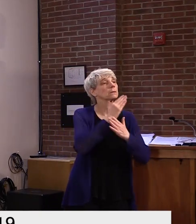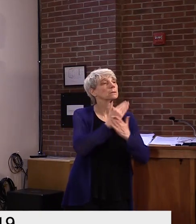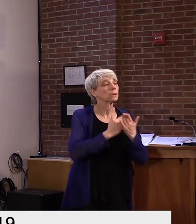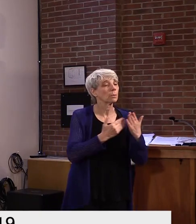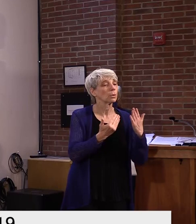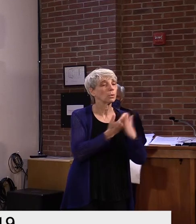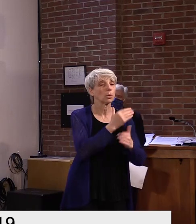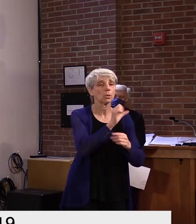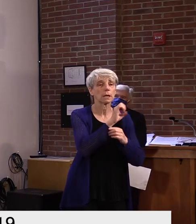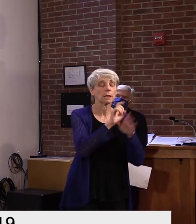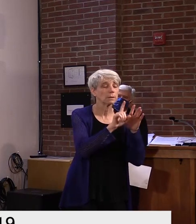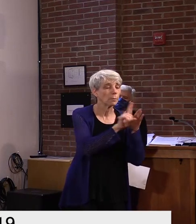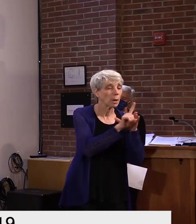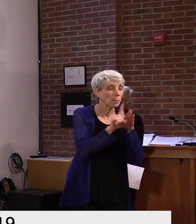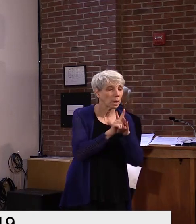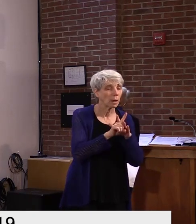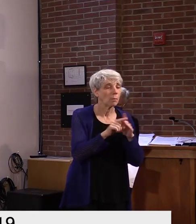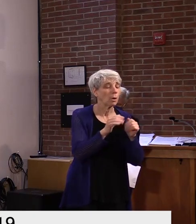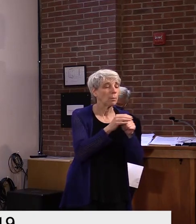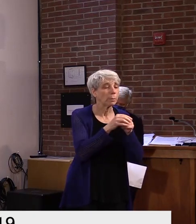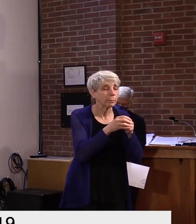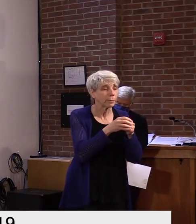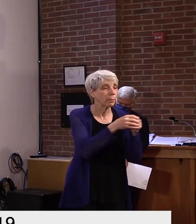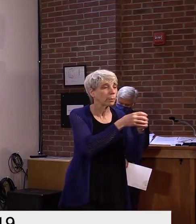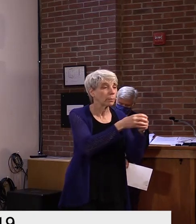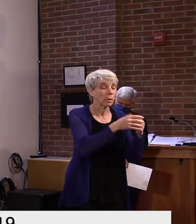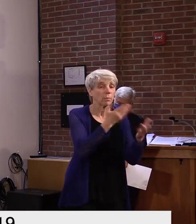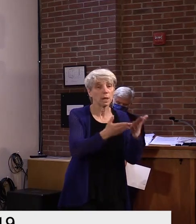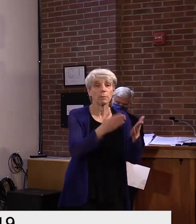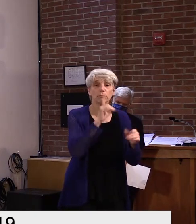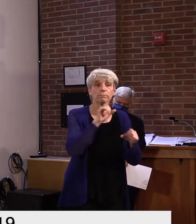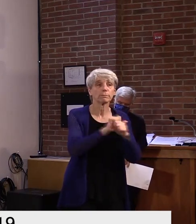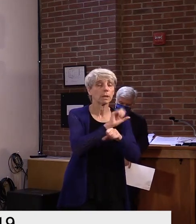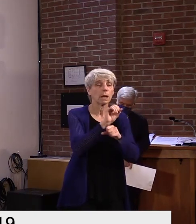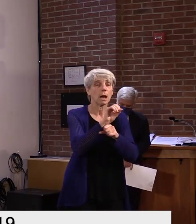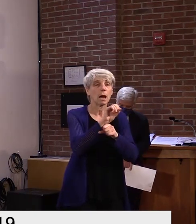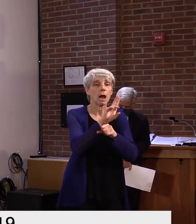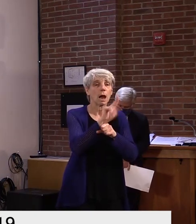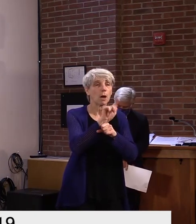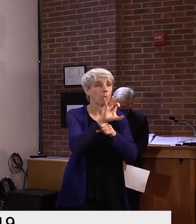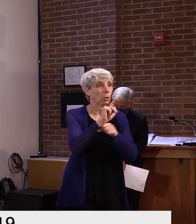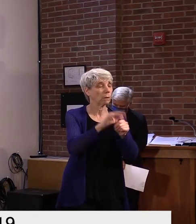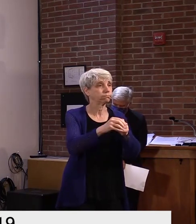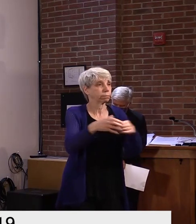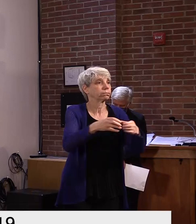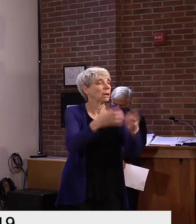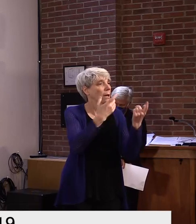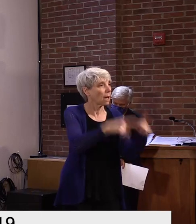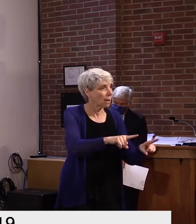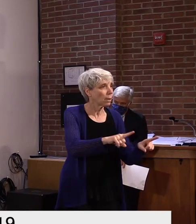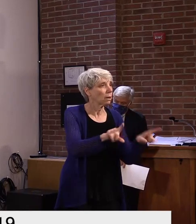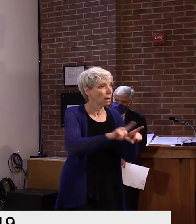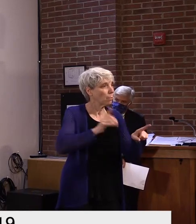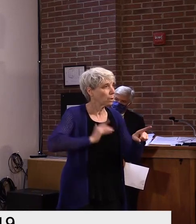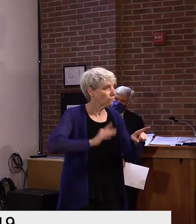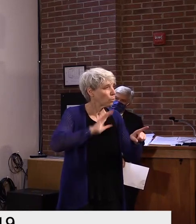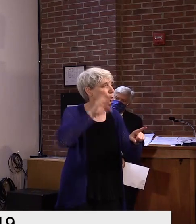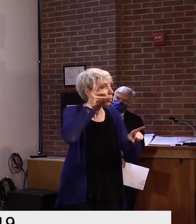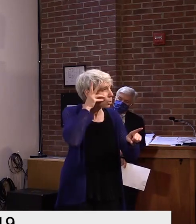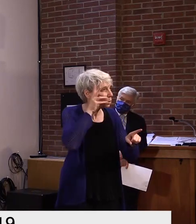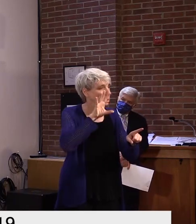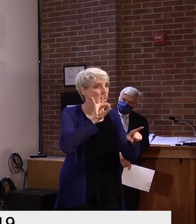clusters or even limited outbreaks in our communities, the public health protocols we've been using over the past many